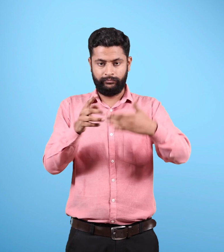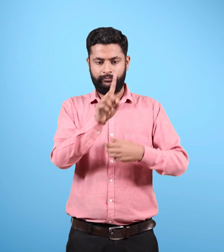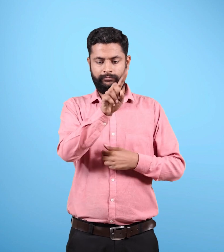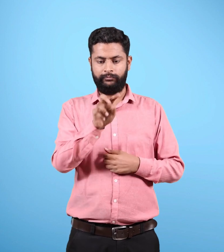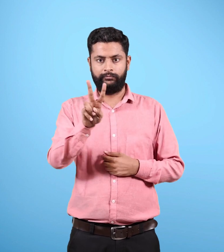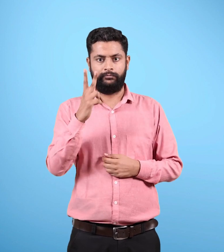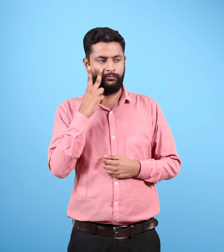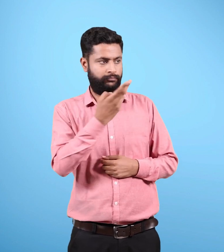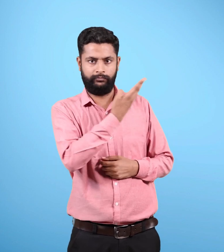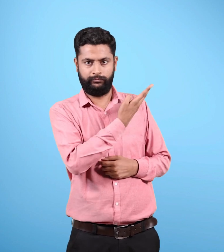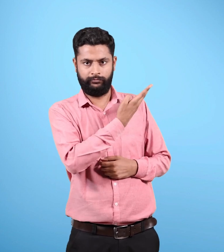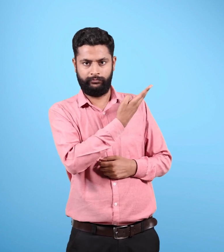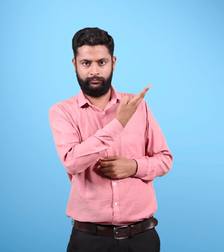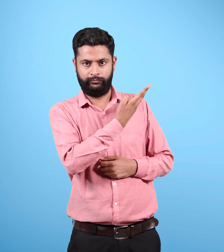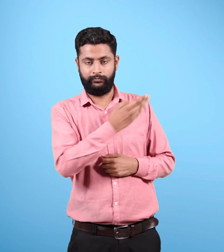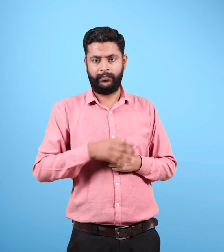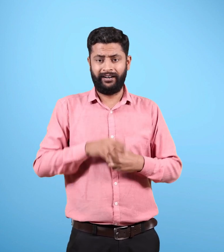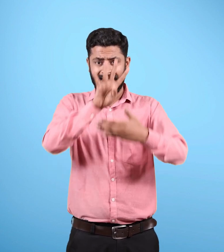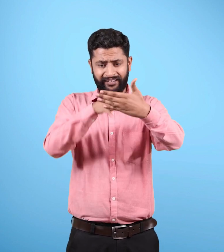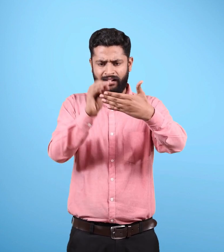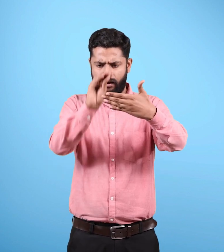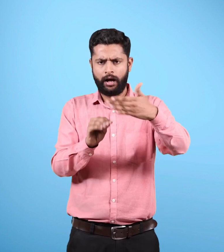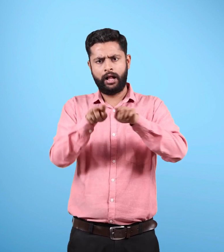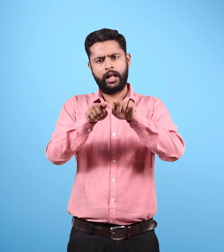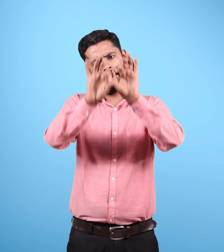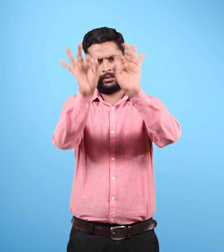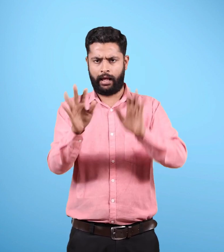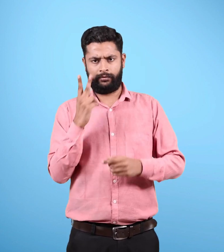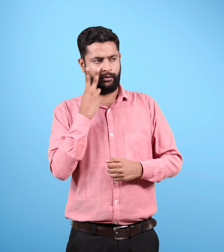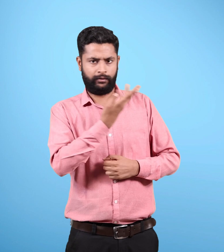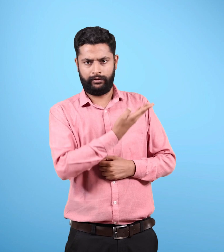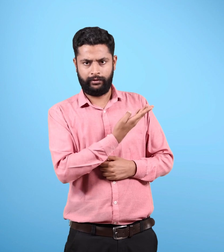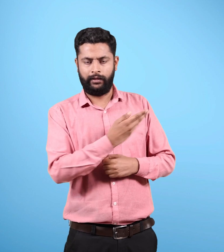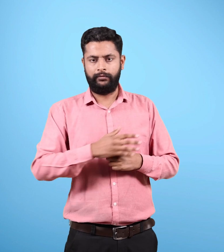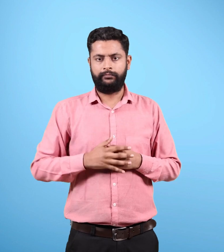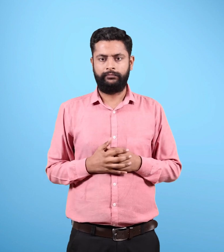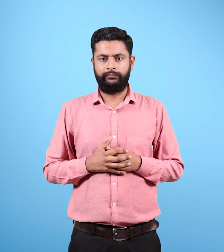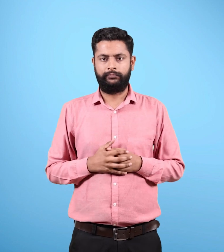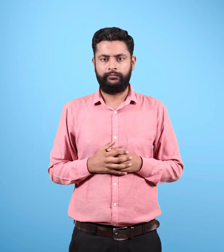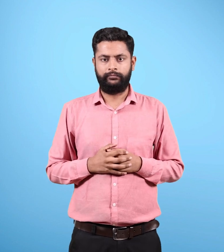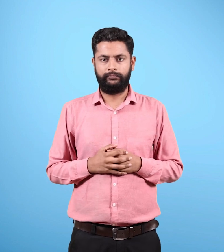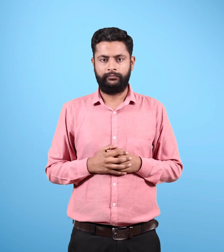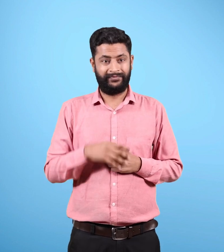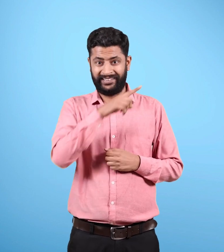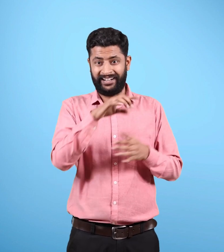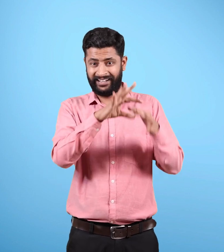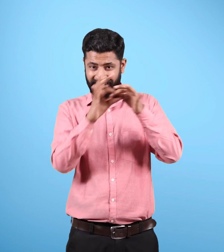List them in Table 1.2. Some examples are given here. Add some